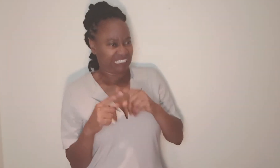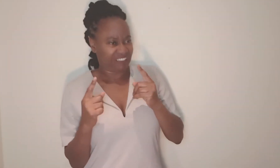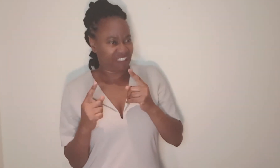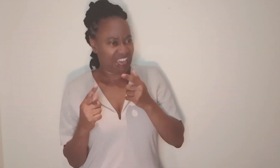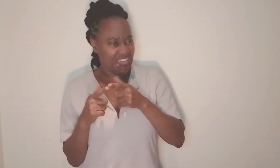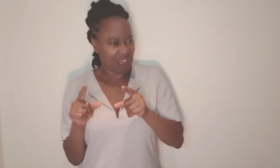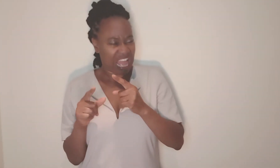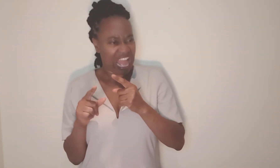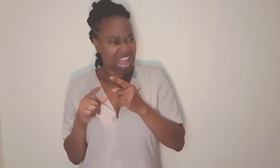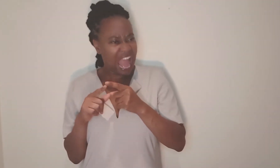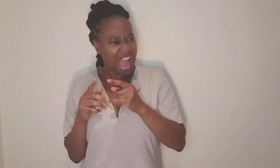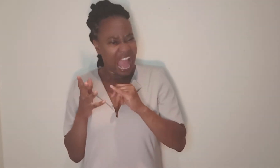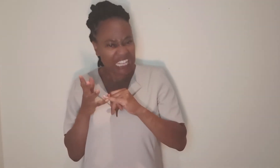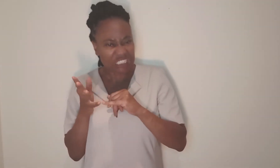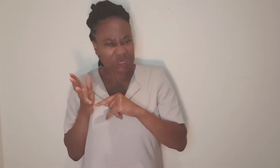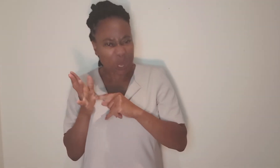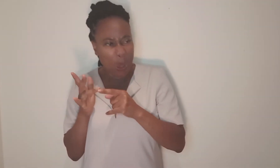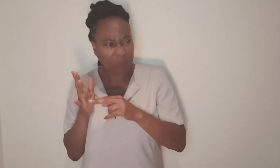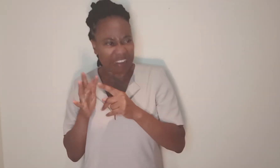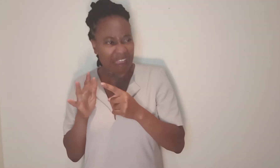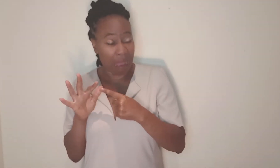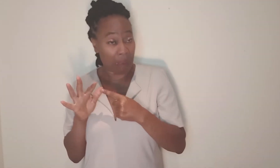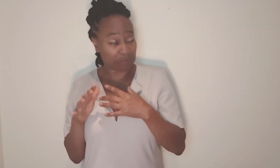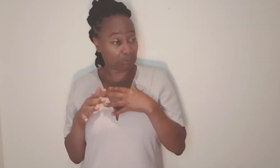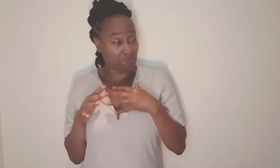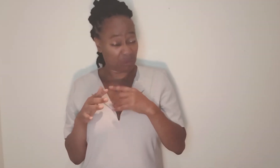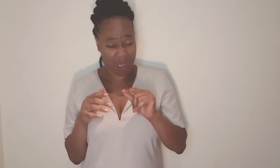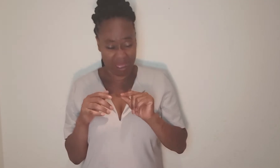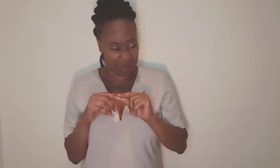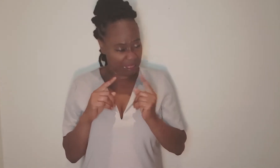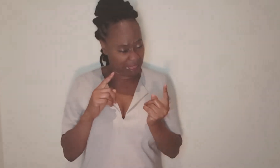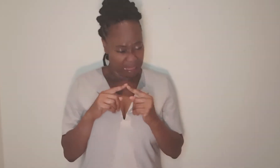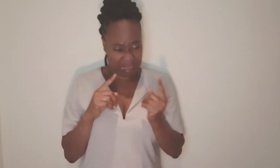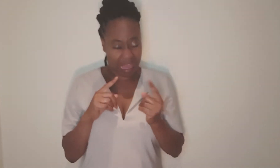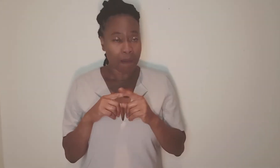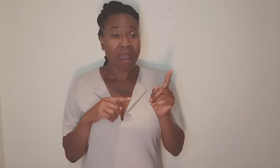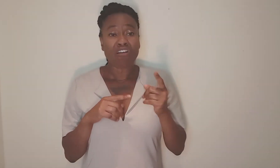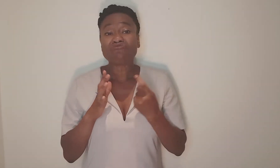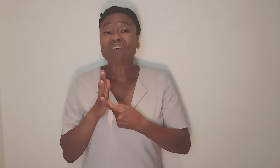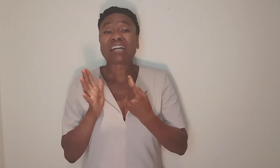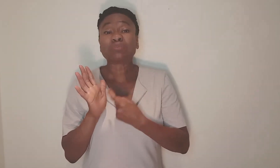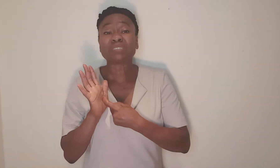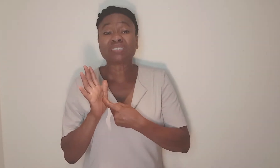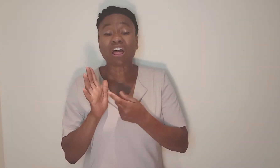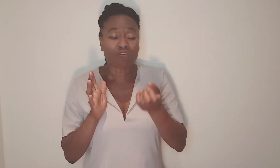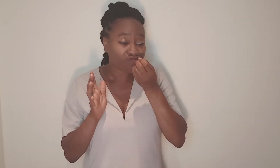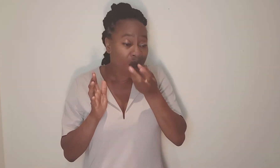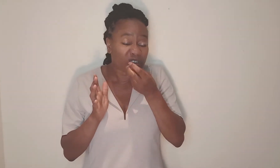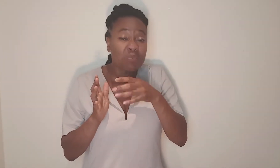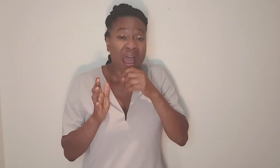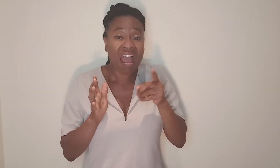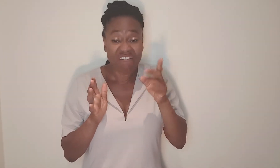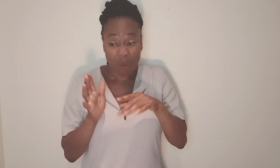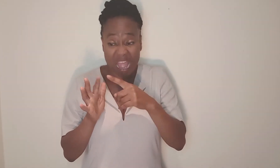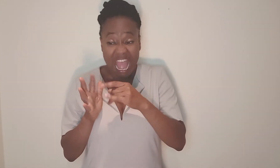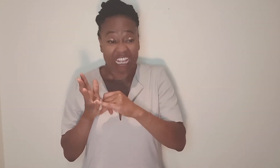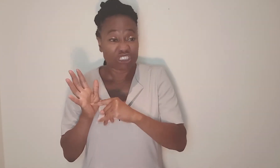to Estonian, which surprised me because they're right next door to each other. But Rasmus, the binman, is Estonian, and he didn't have a clue what I was